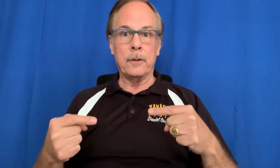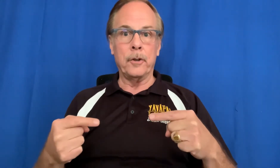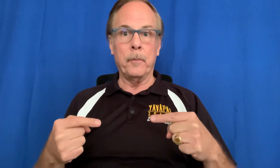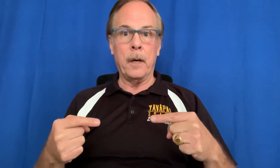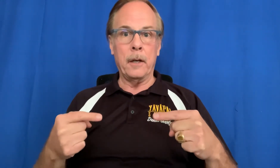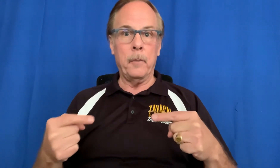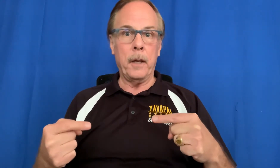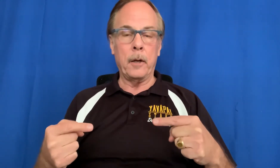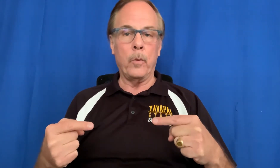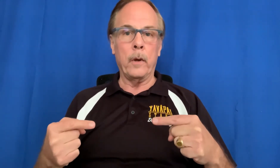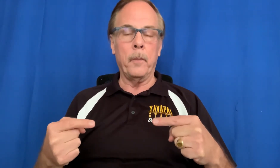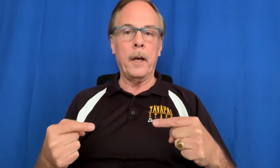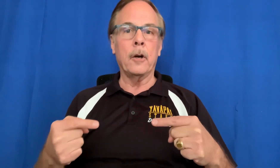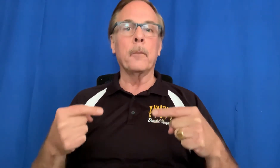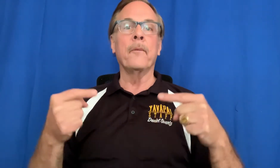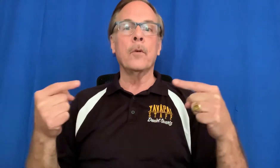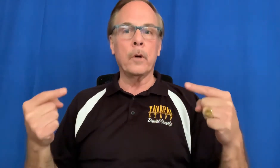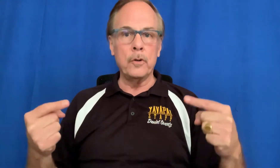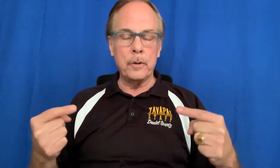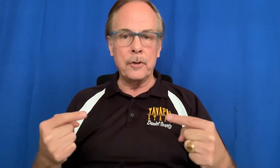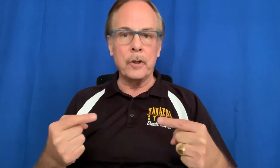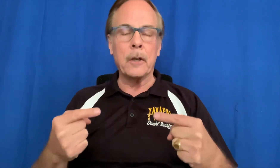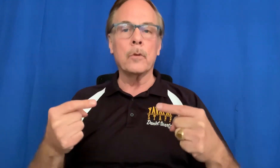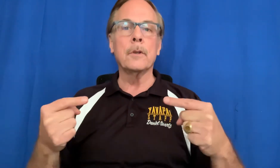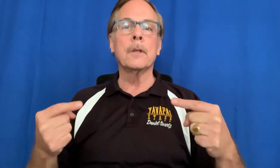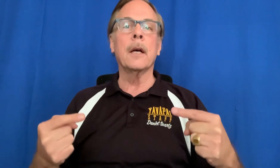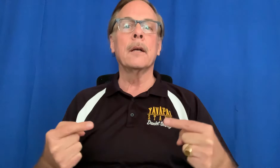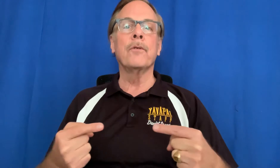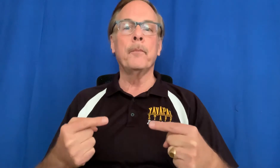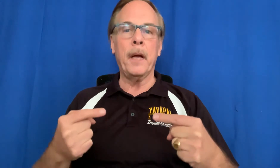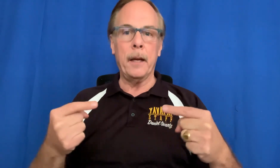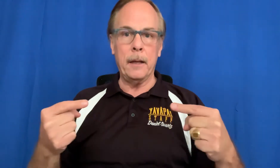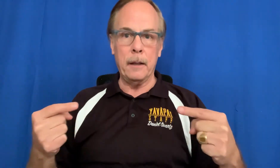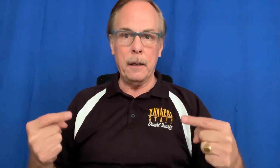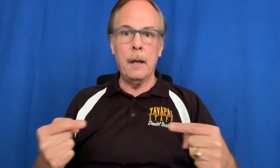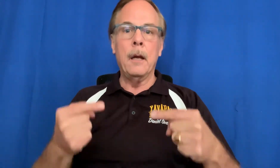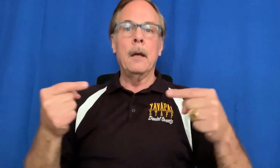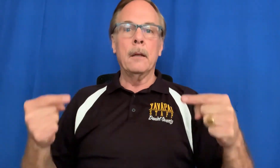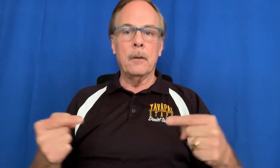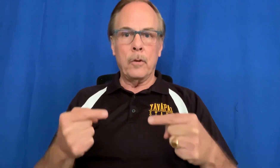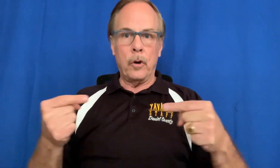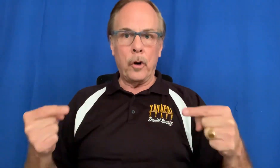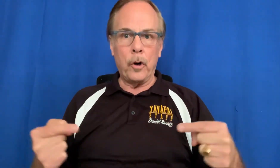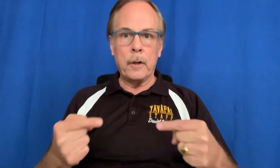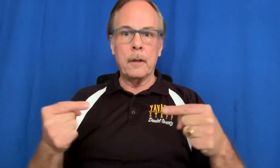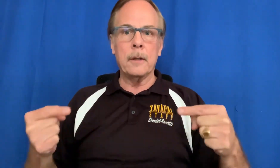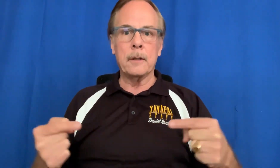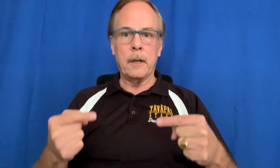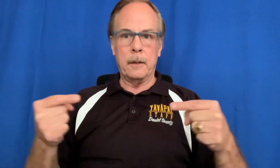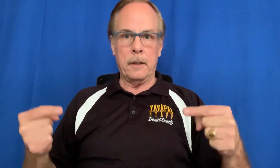your body depending on where the pain are. But if you want to use the general sign for pain or hurt, it's like this.